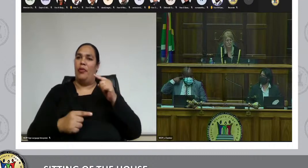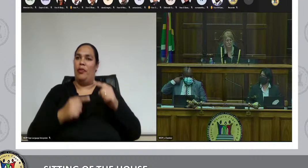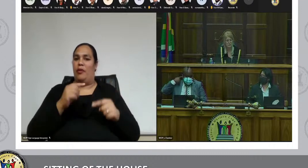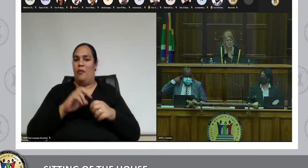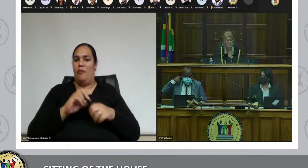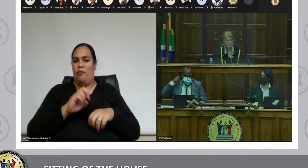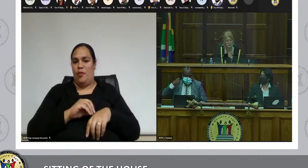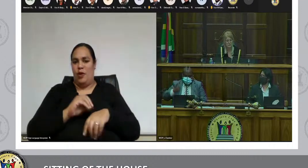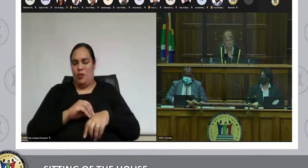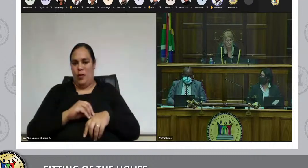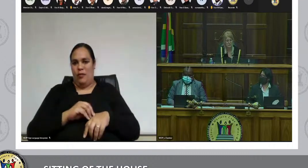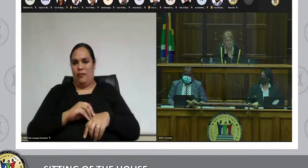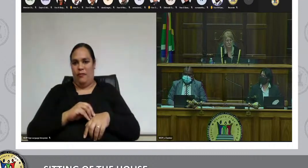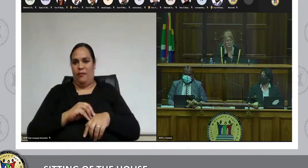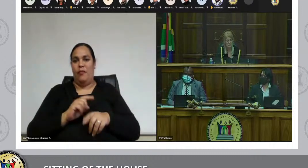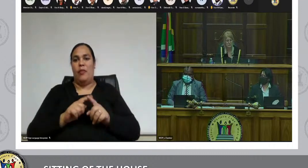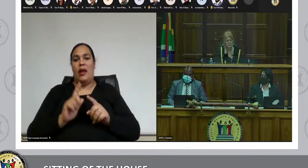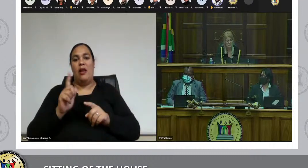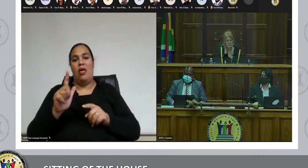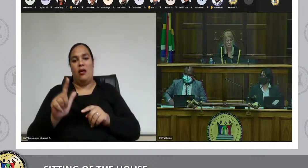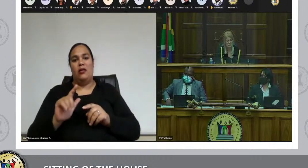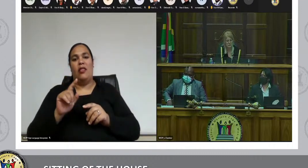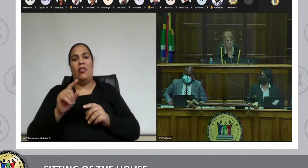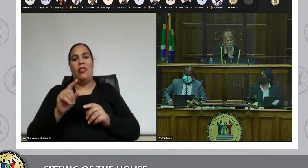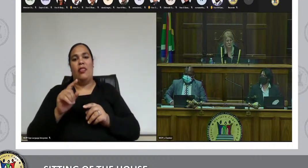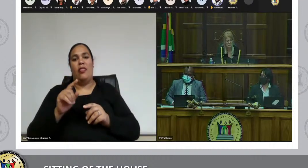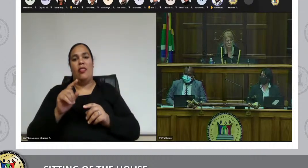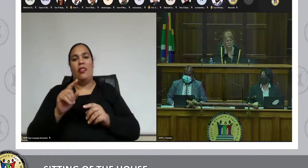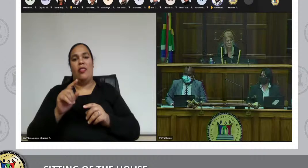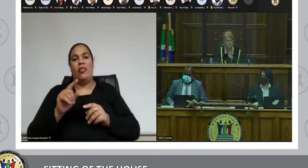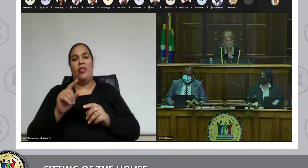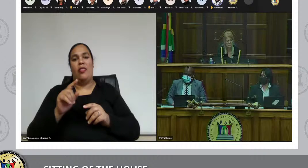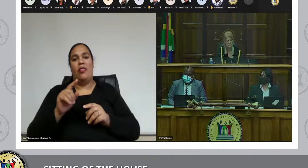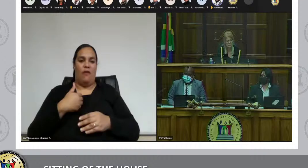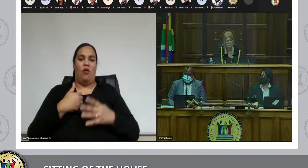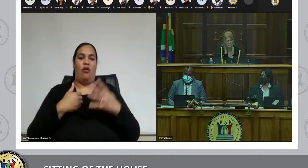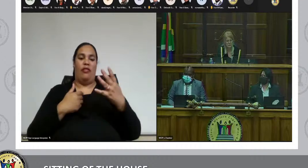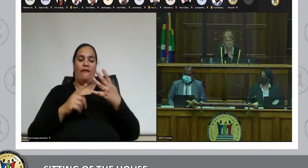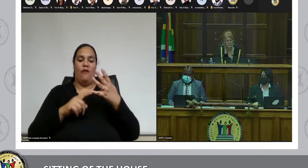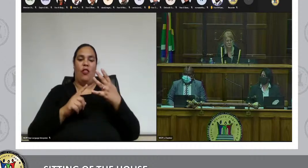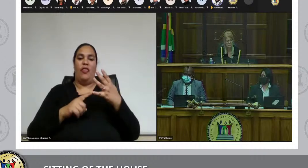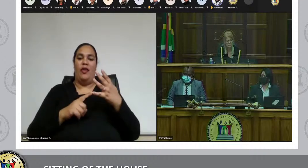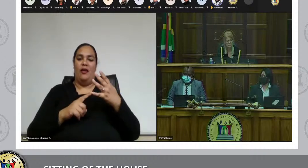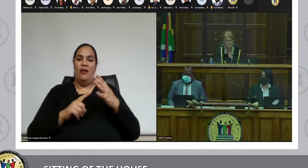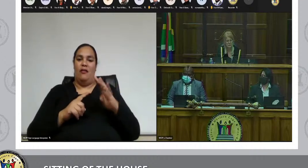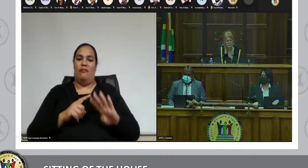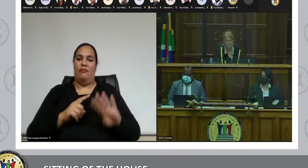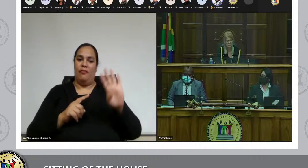challenges. And later on, he then came in even before the fourth hand was